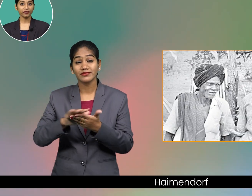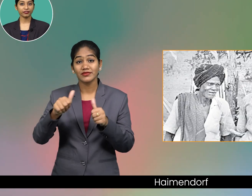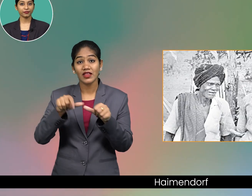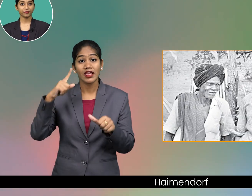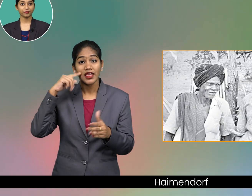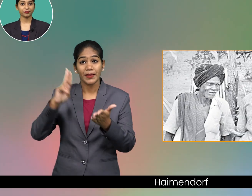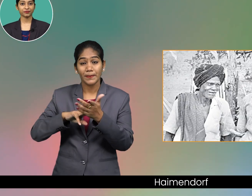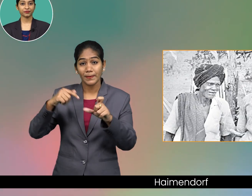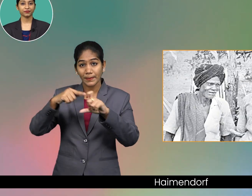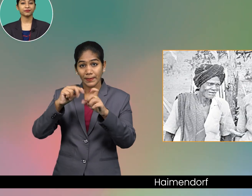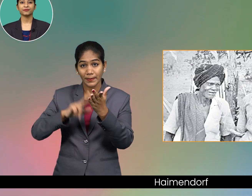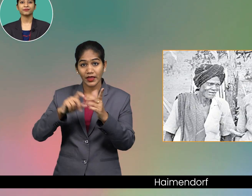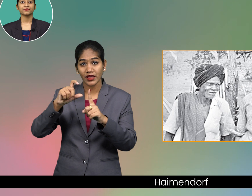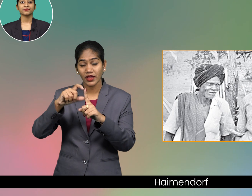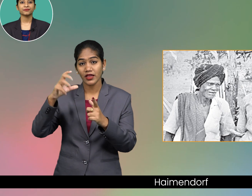Hemmendorf